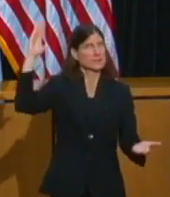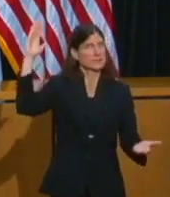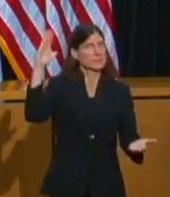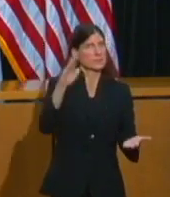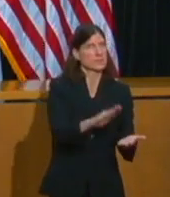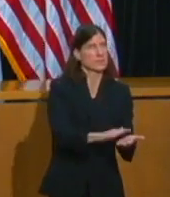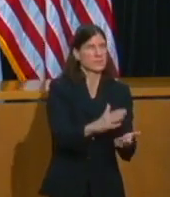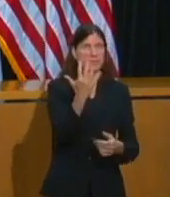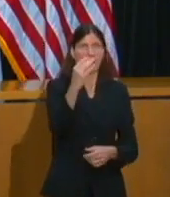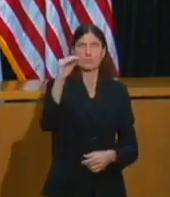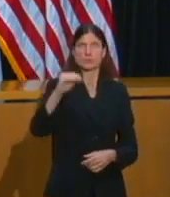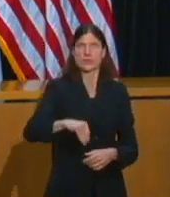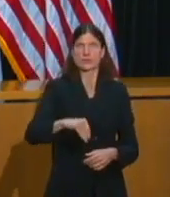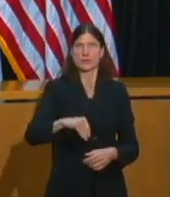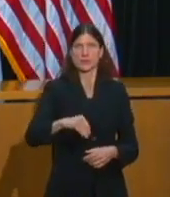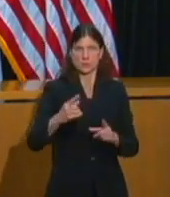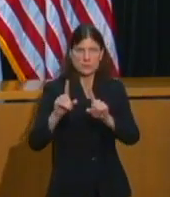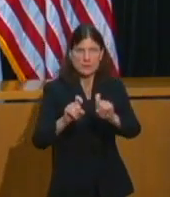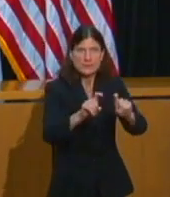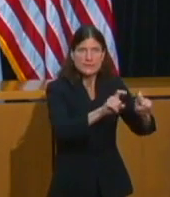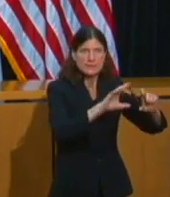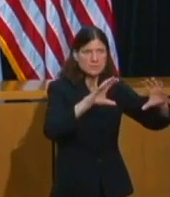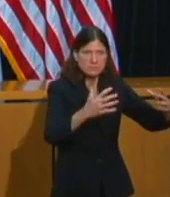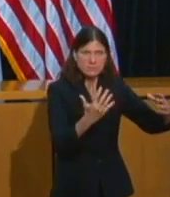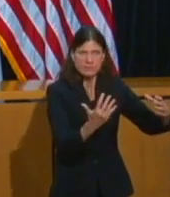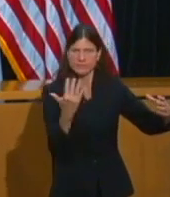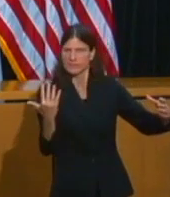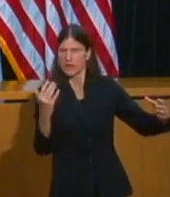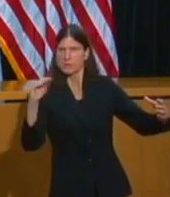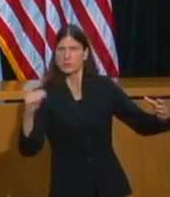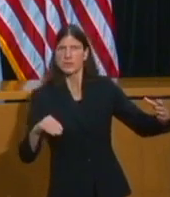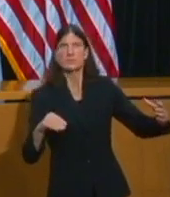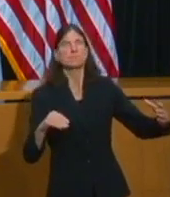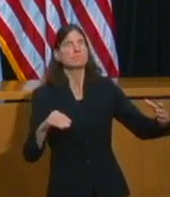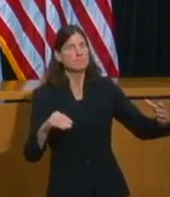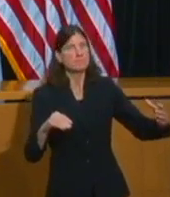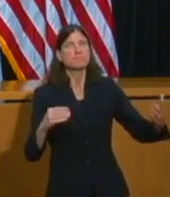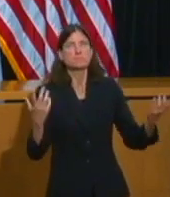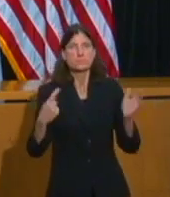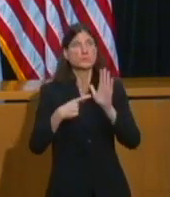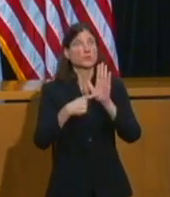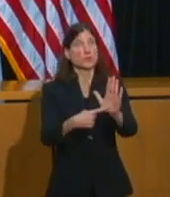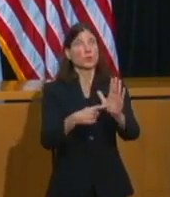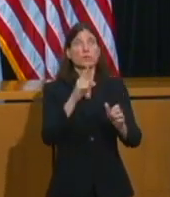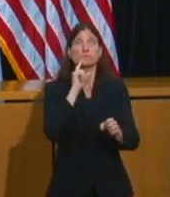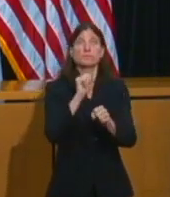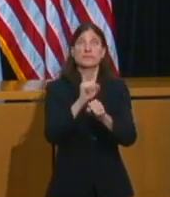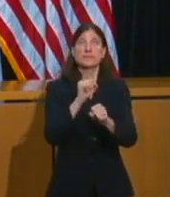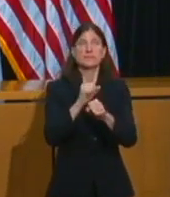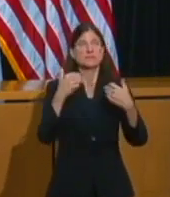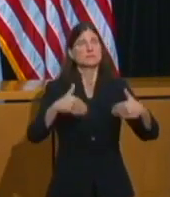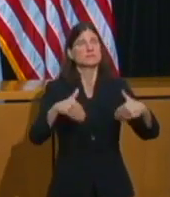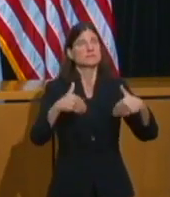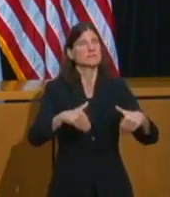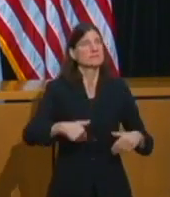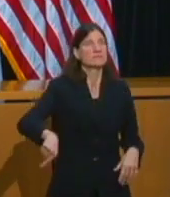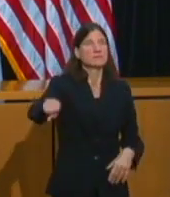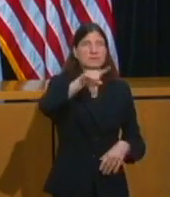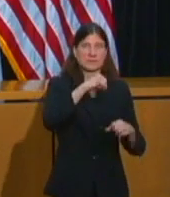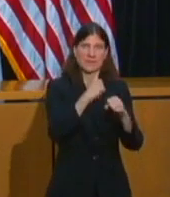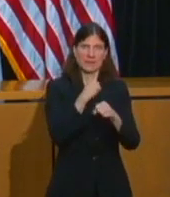May. This is obviously a very significant drop and an important piece of data that we're paying close attention